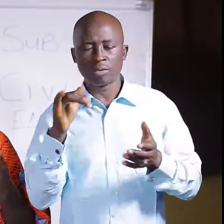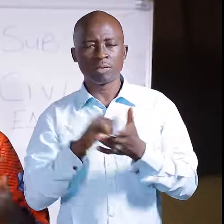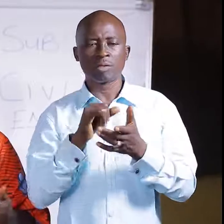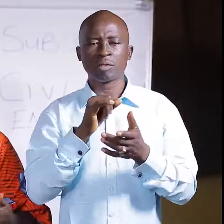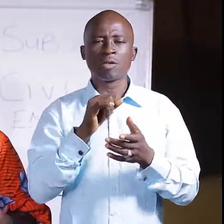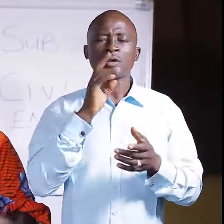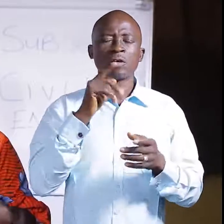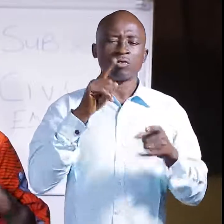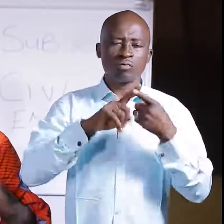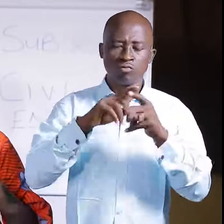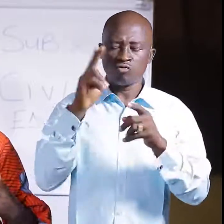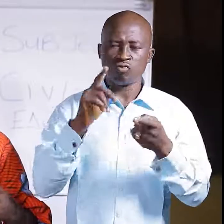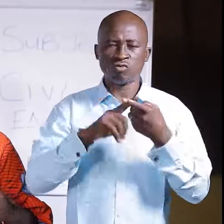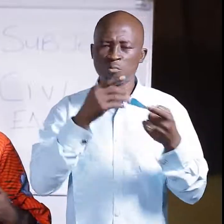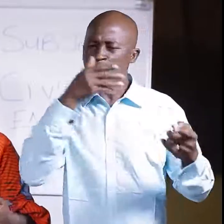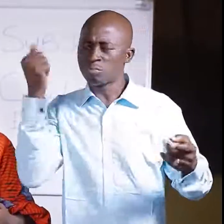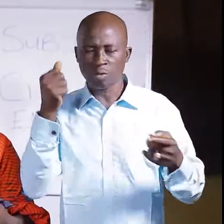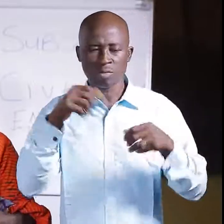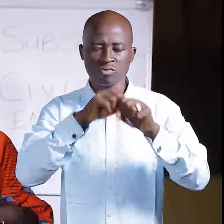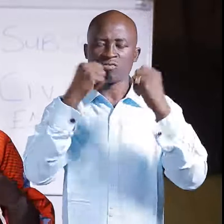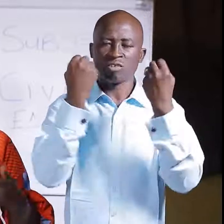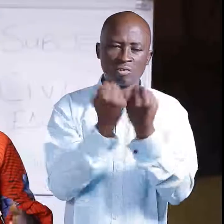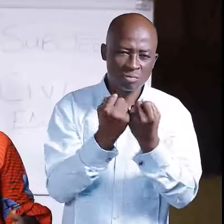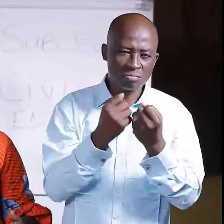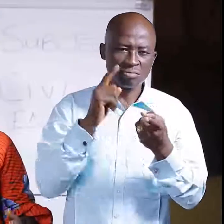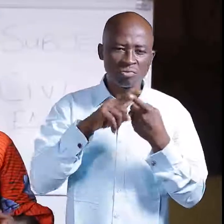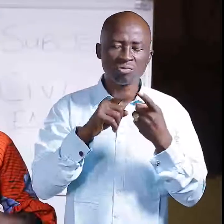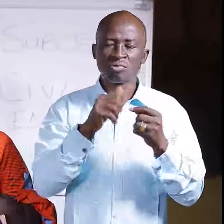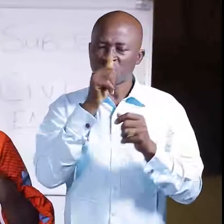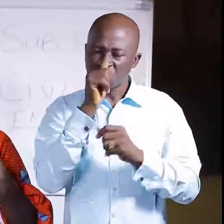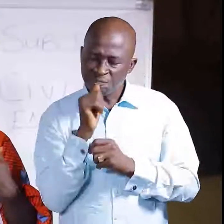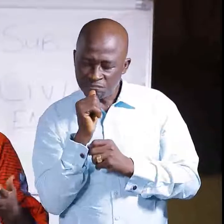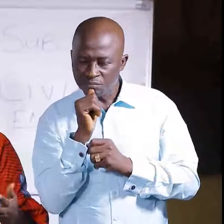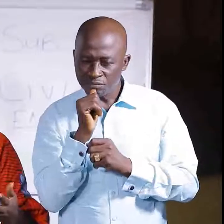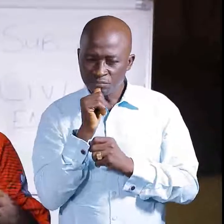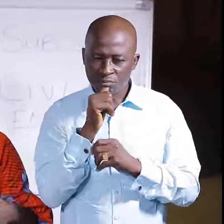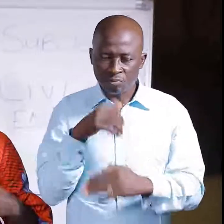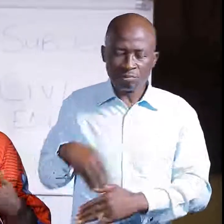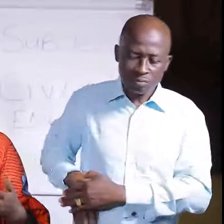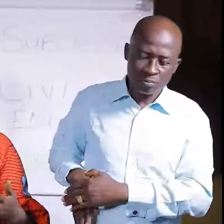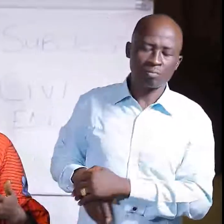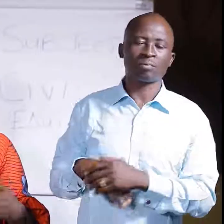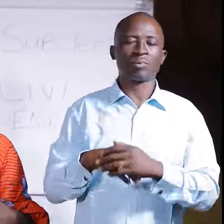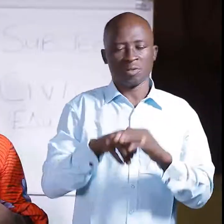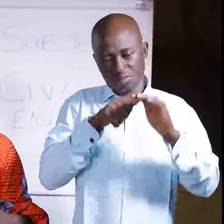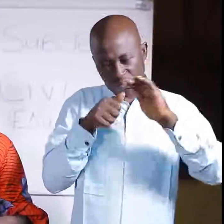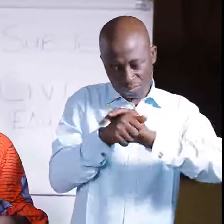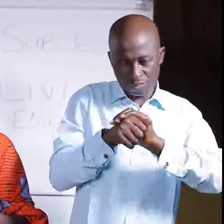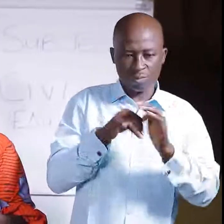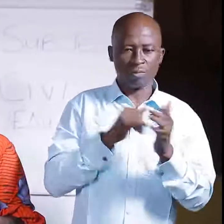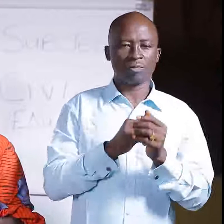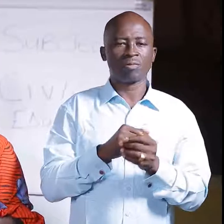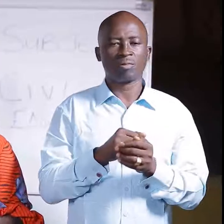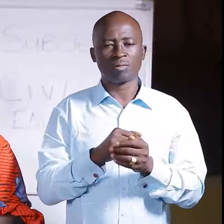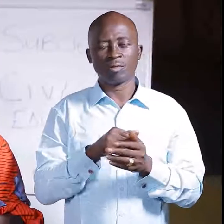to use to the betterment of the society, to their private pocket or their private means.